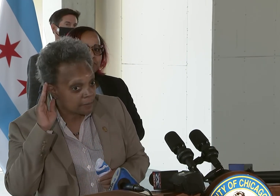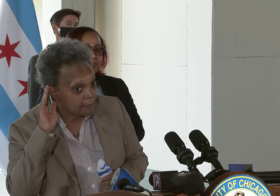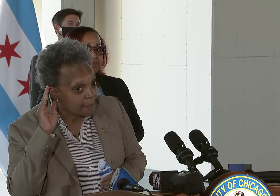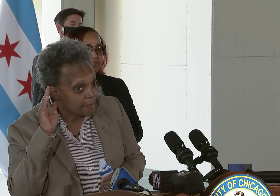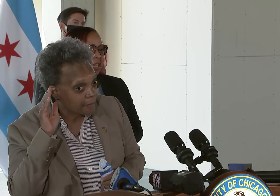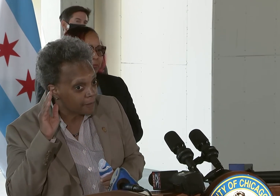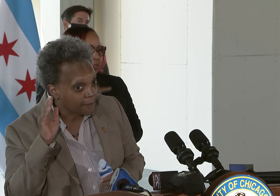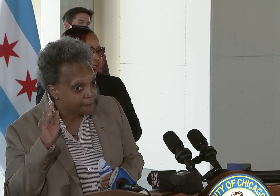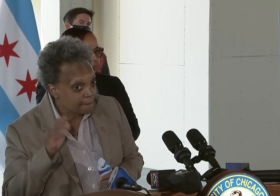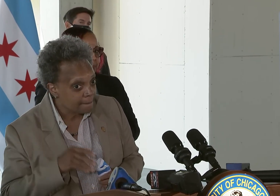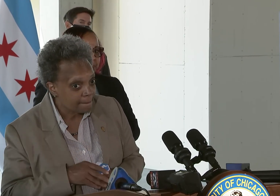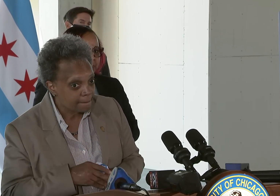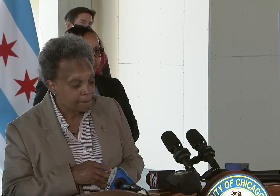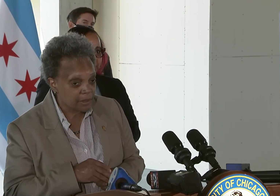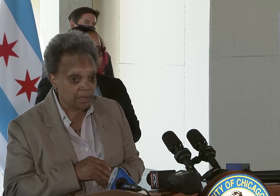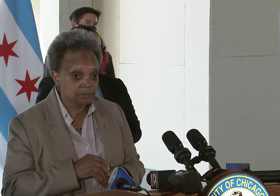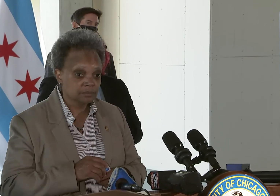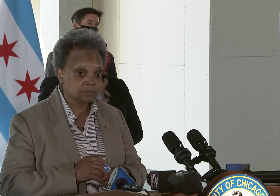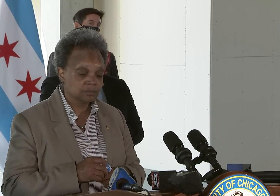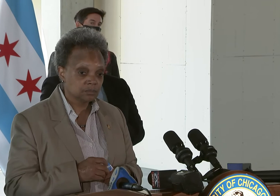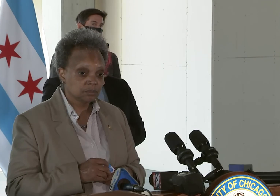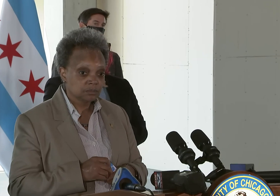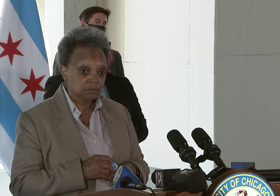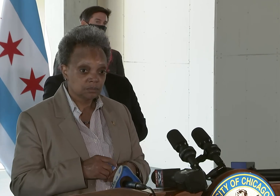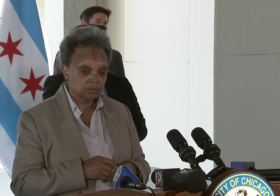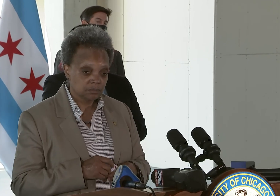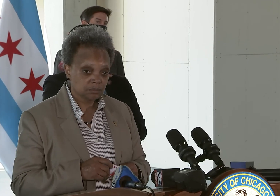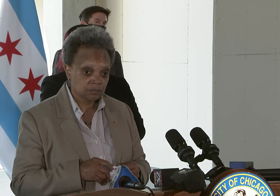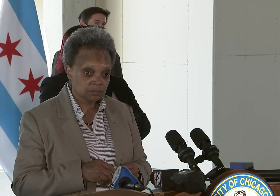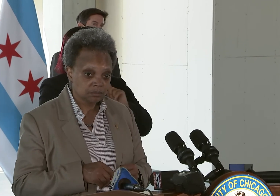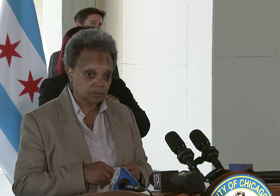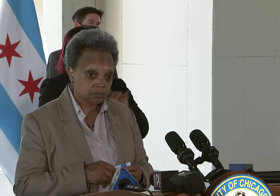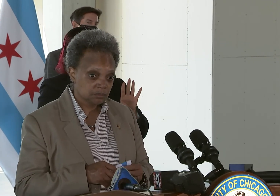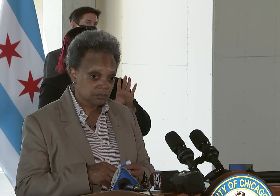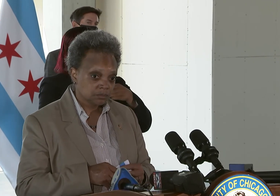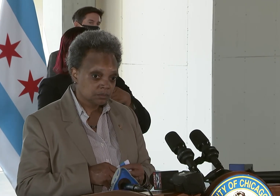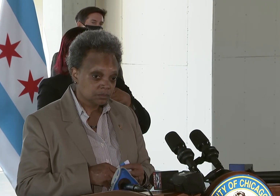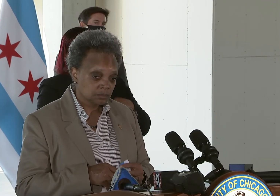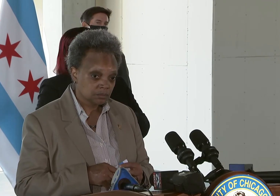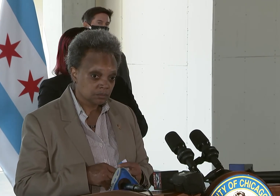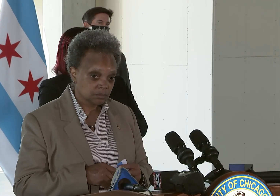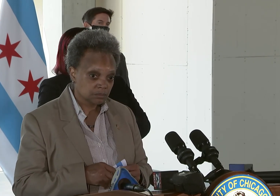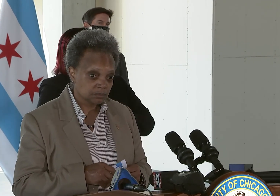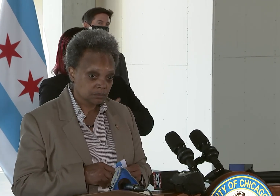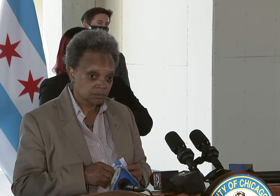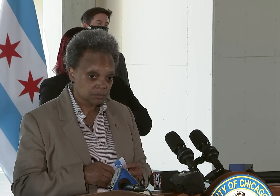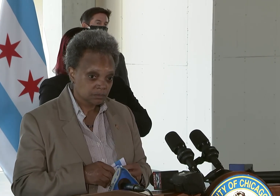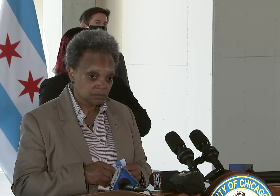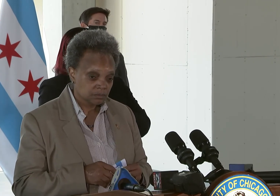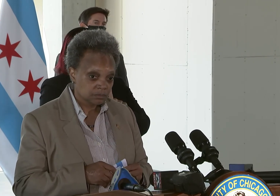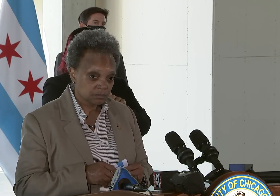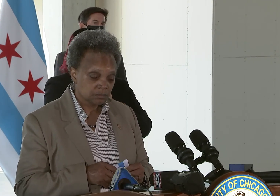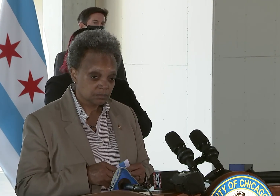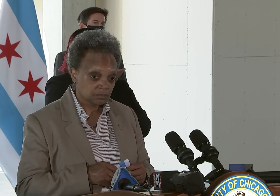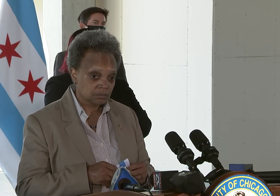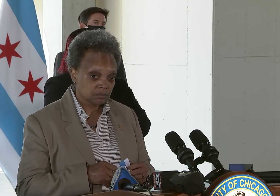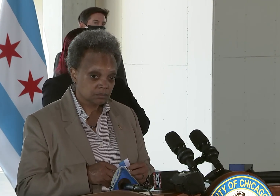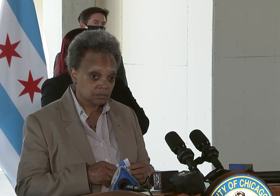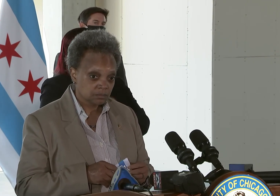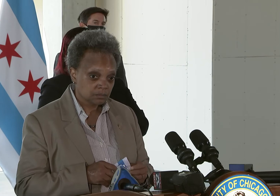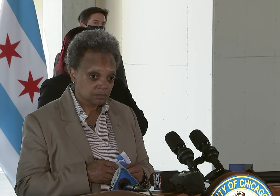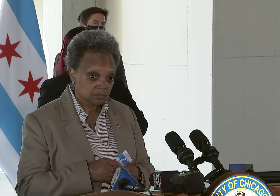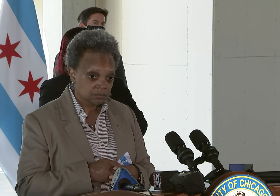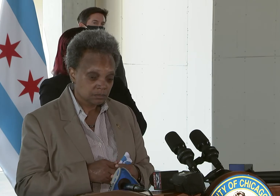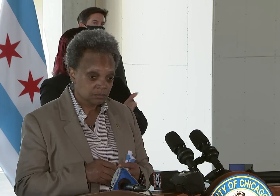Sorry? The Fulton Market Association, Yeah. Restaurant Coalition, SWORD, and SEPI calling for things like